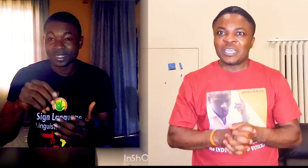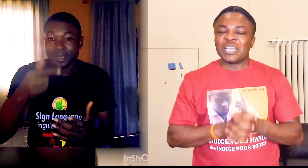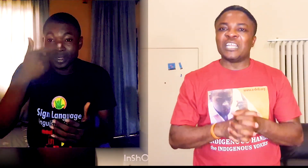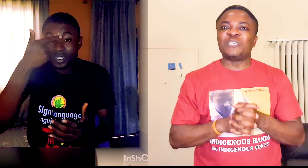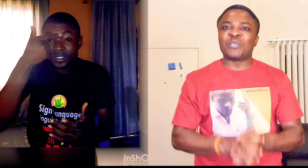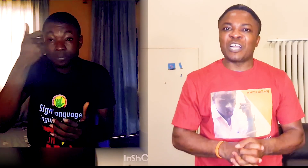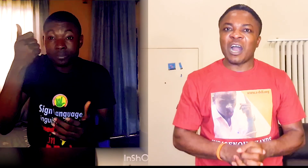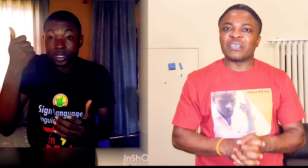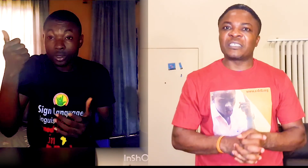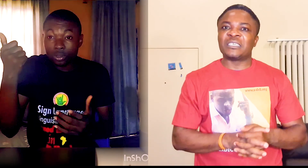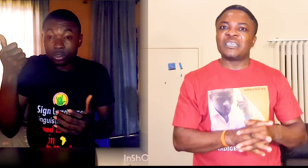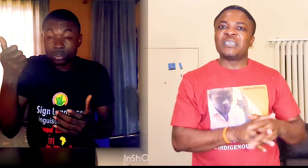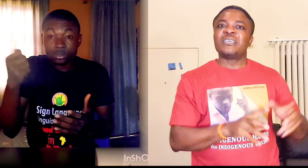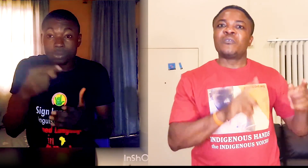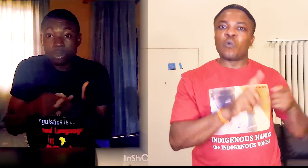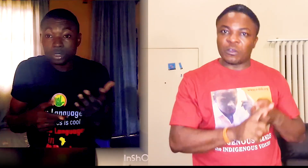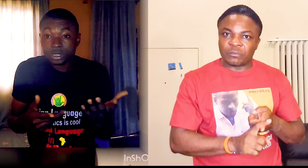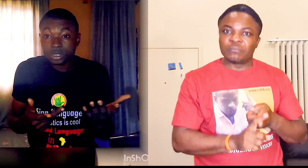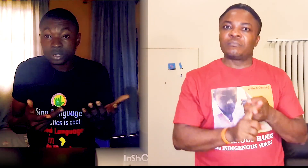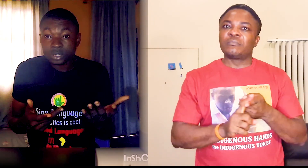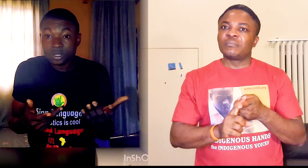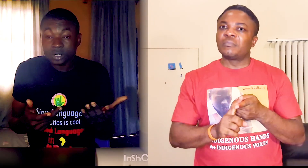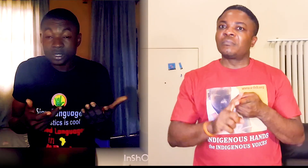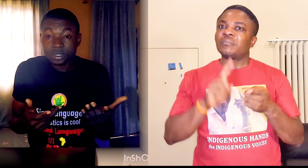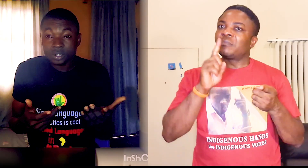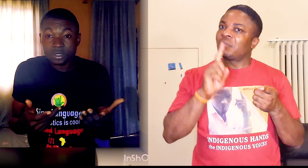no, it is because, one,